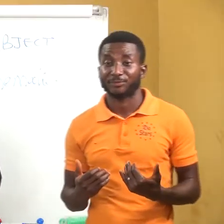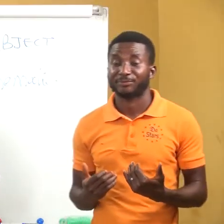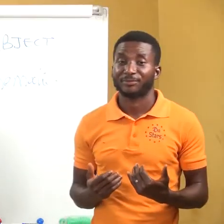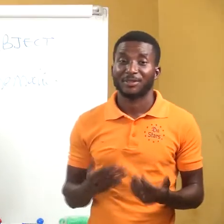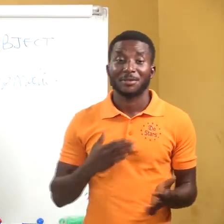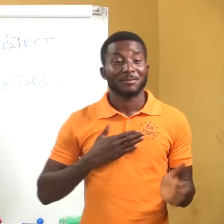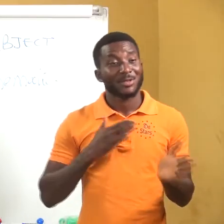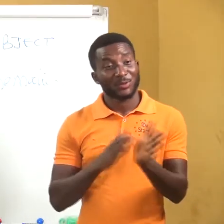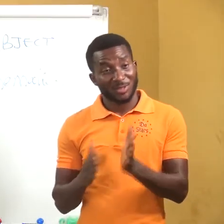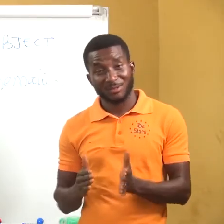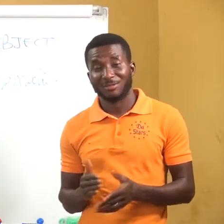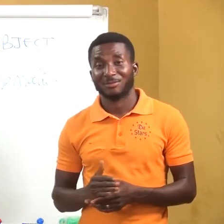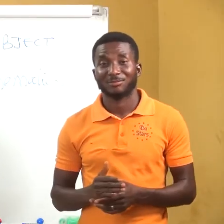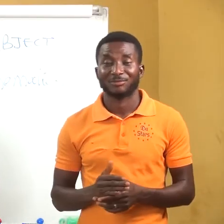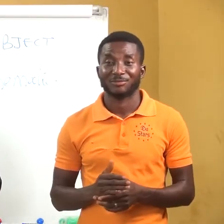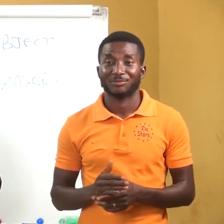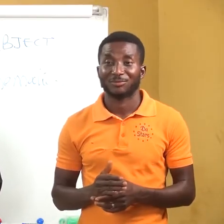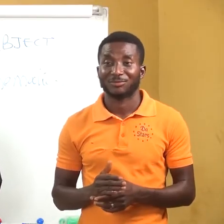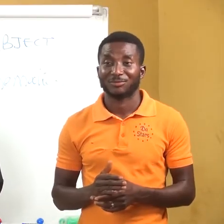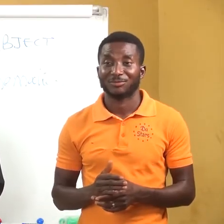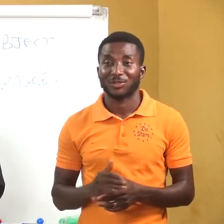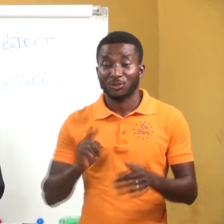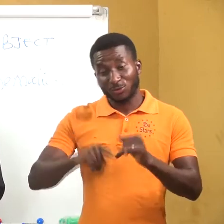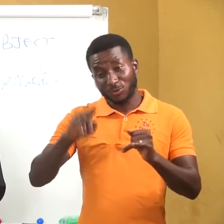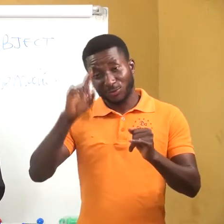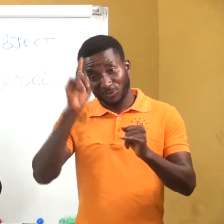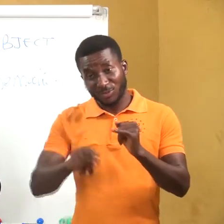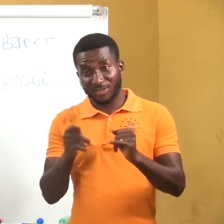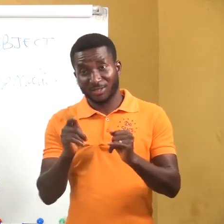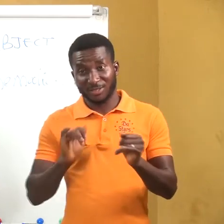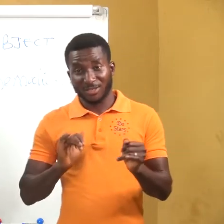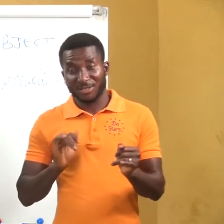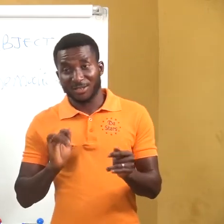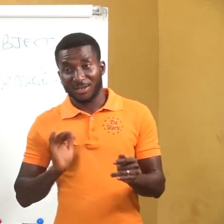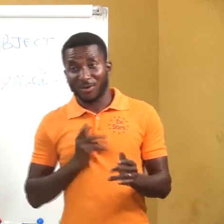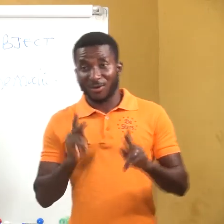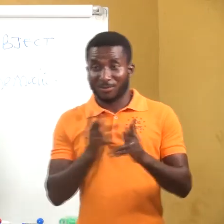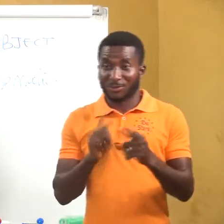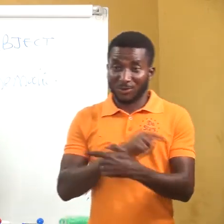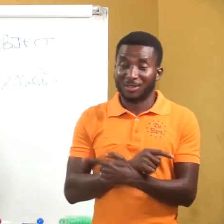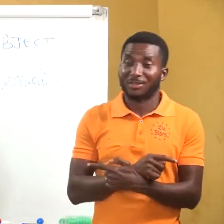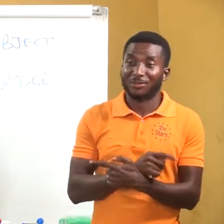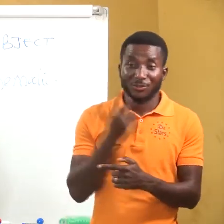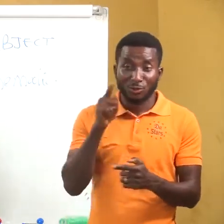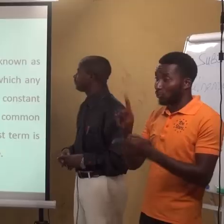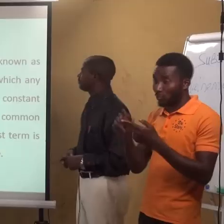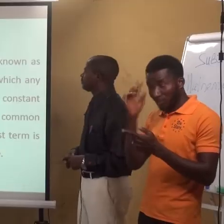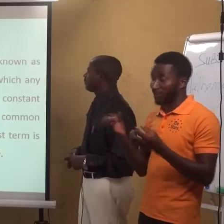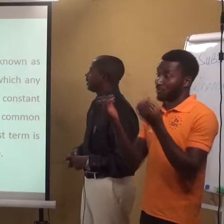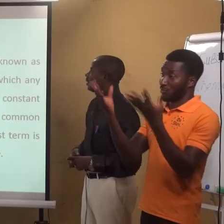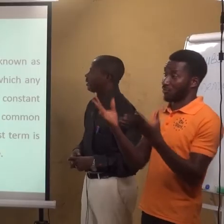My fellow students, to summarize our lesson for the purpose of proper comprehension,